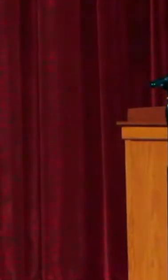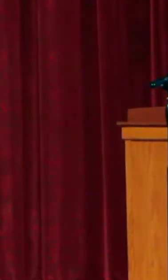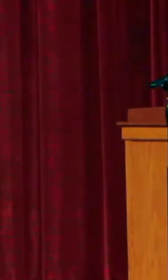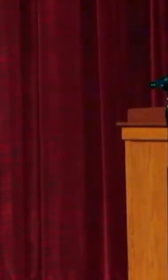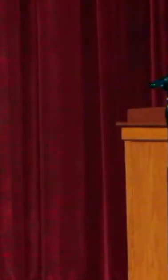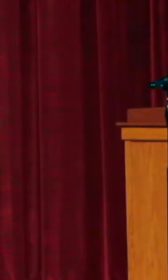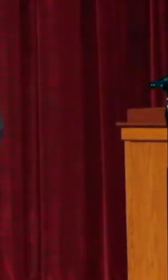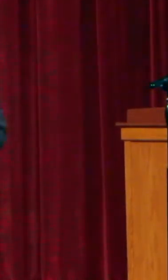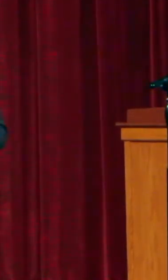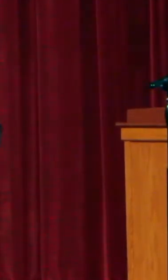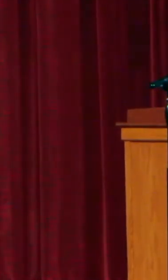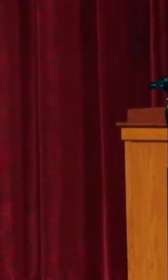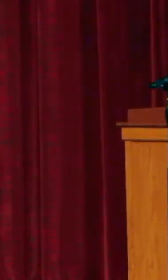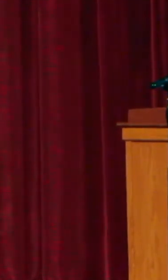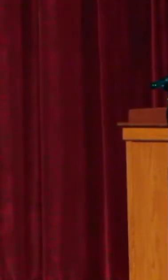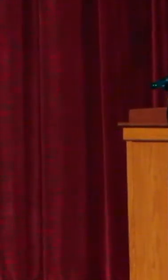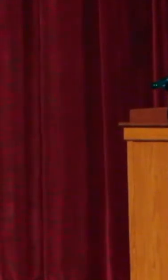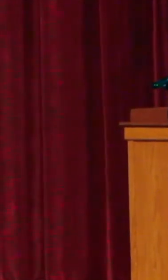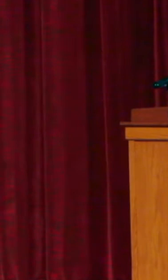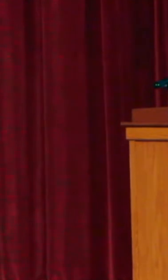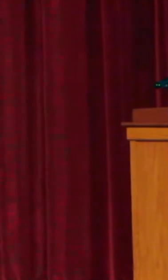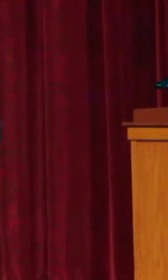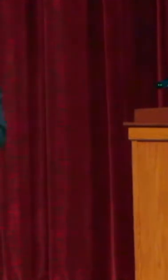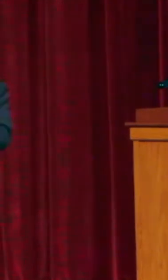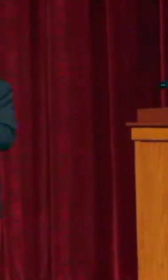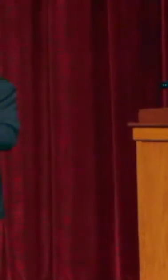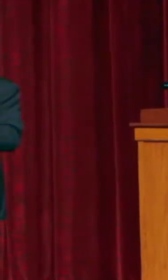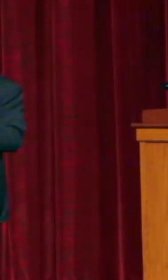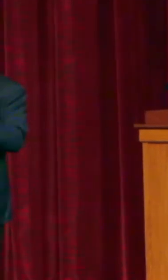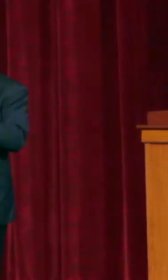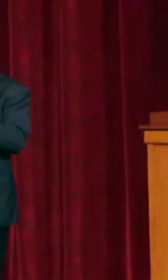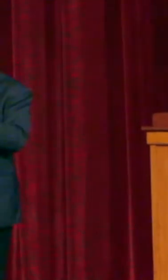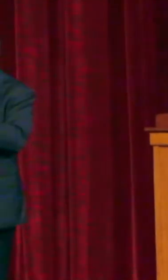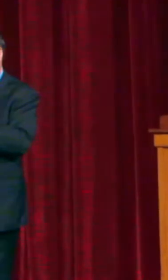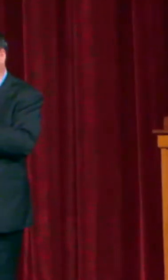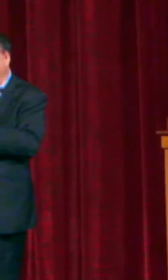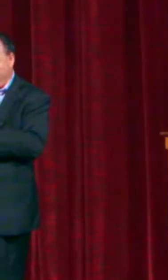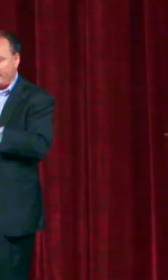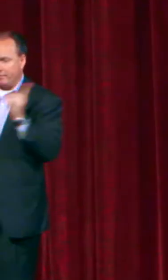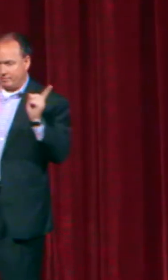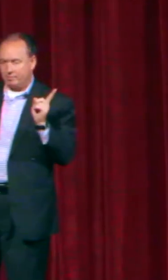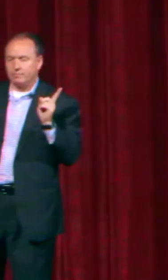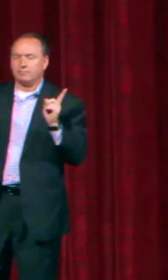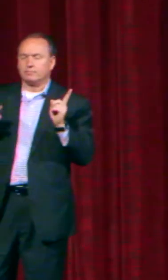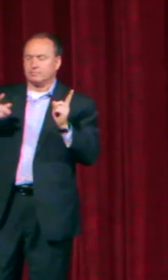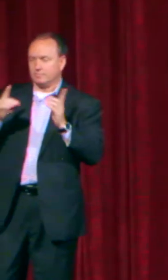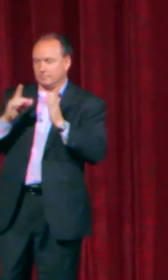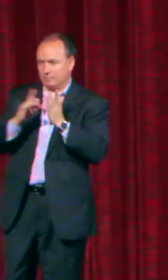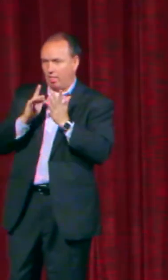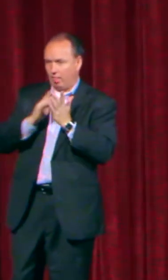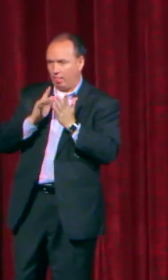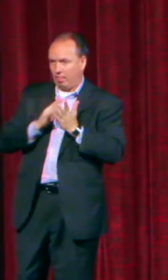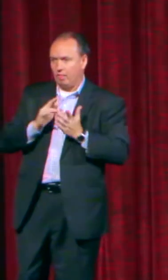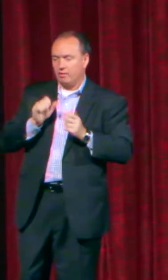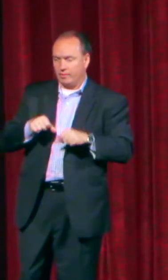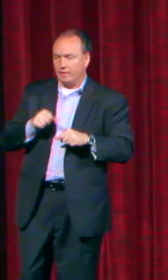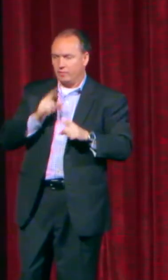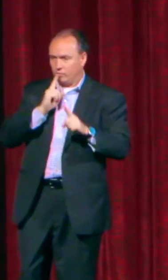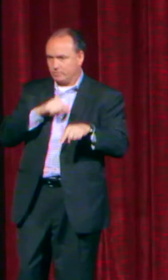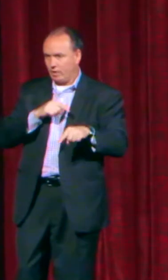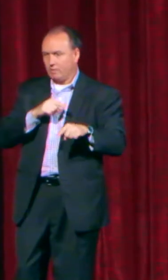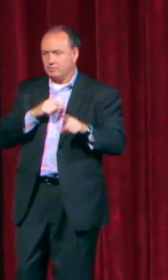well. Navigate Prepared, again, that's that app, that's that digital response